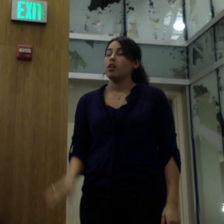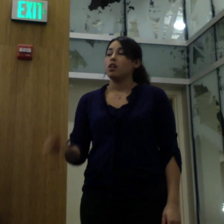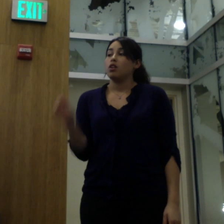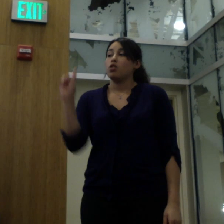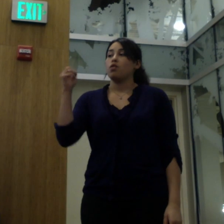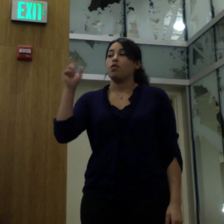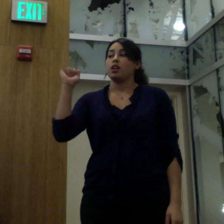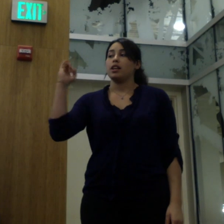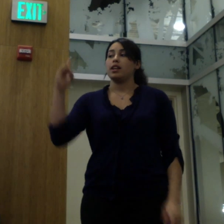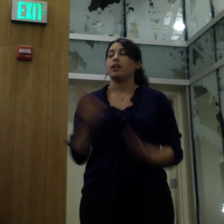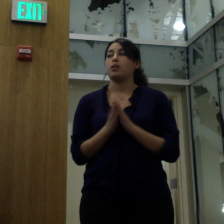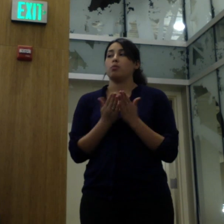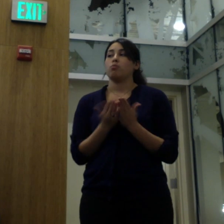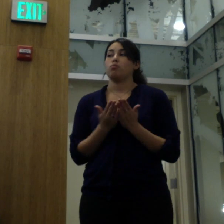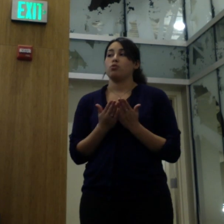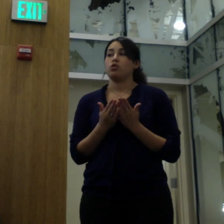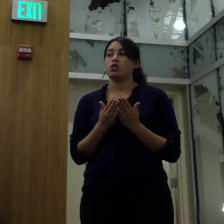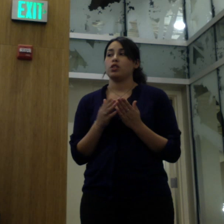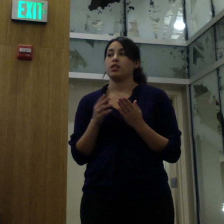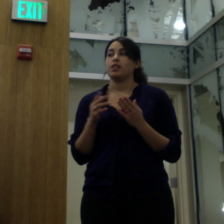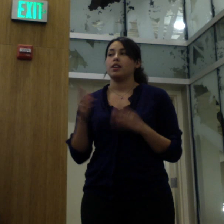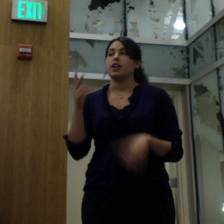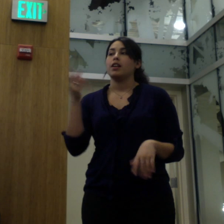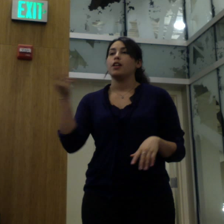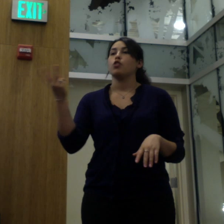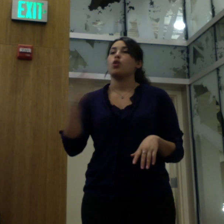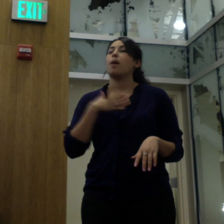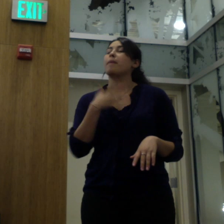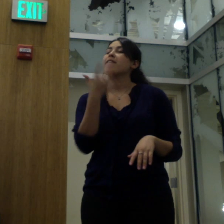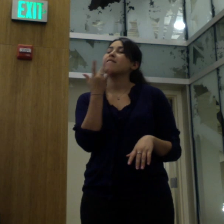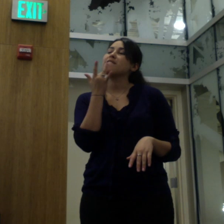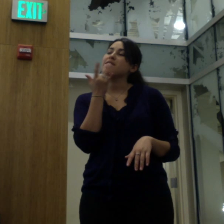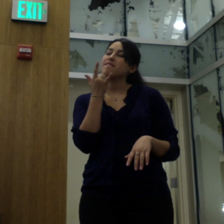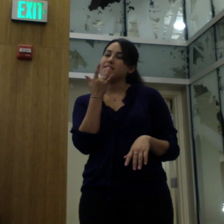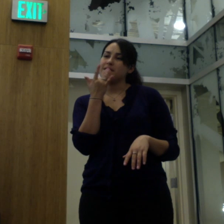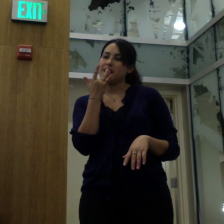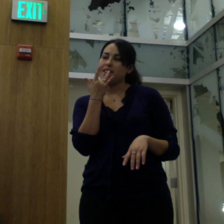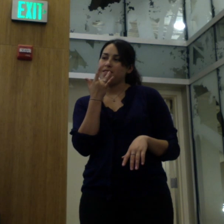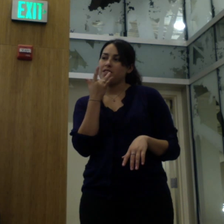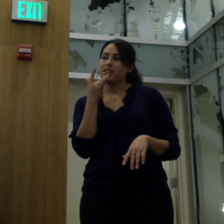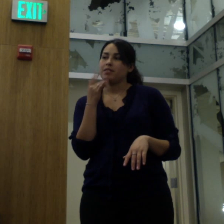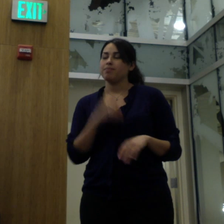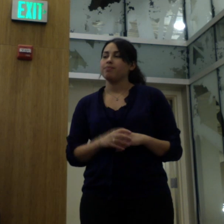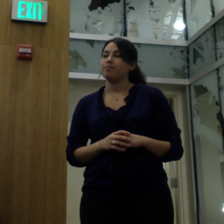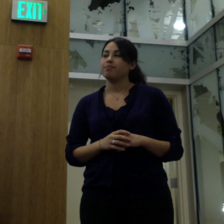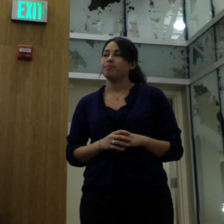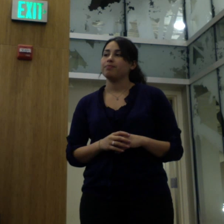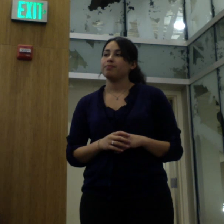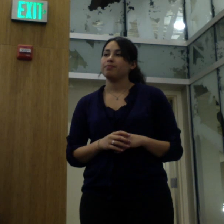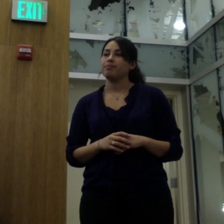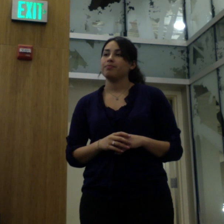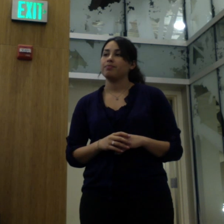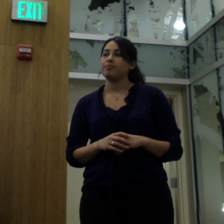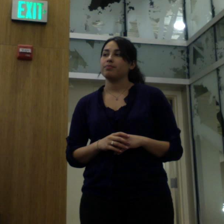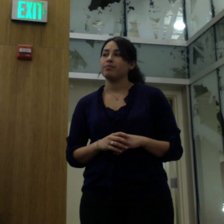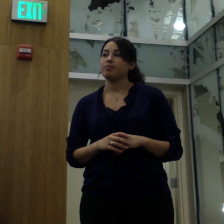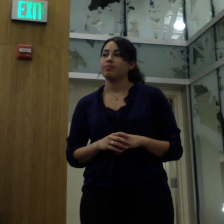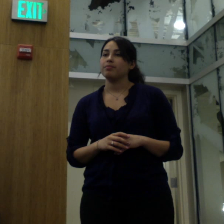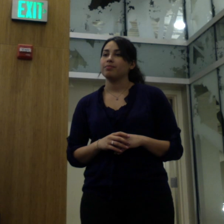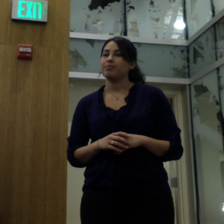book. And then 2 of my favorite books, both from Cody Lundeen. One is The Art of Keeping Your